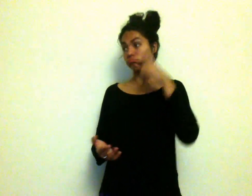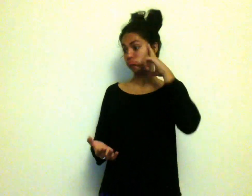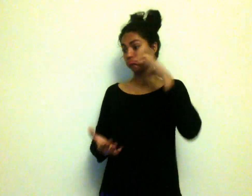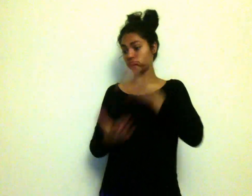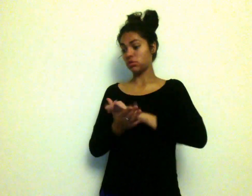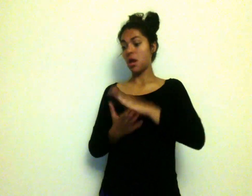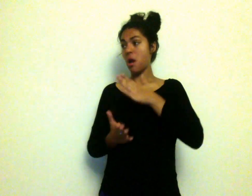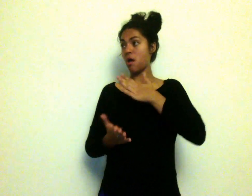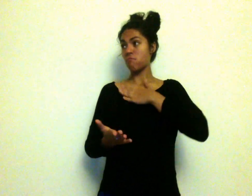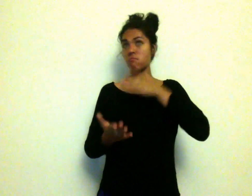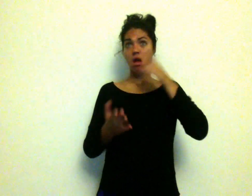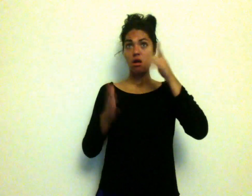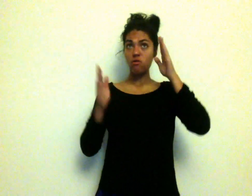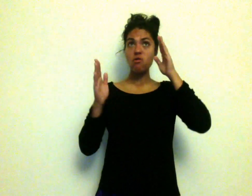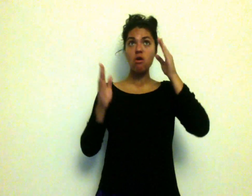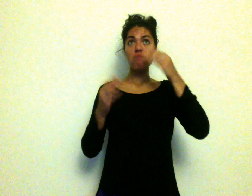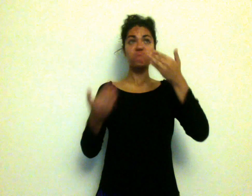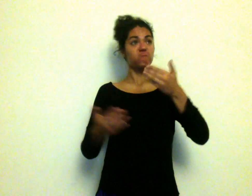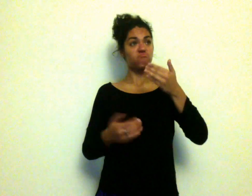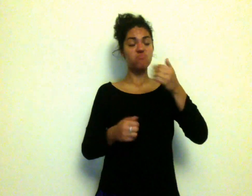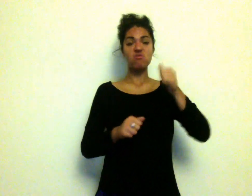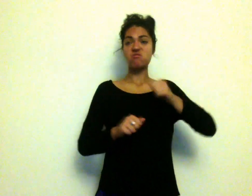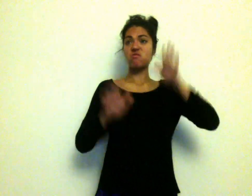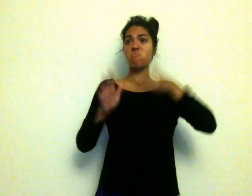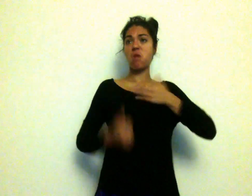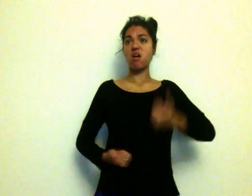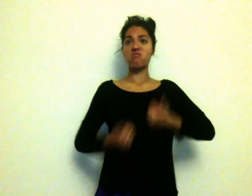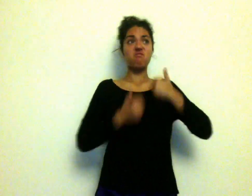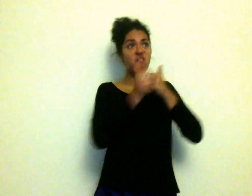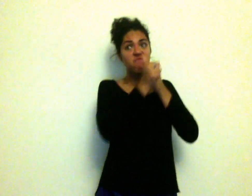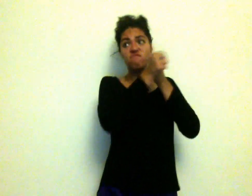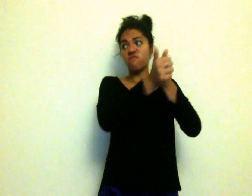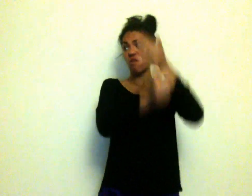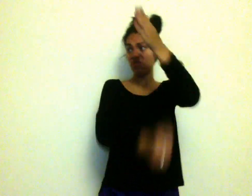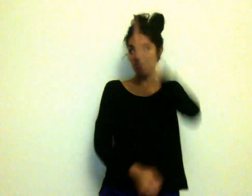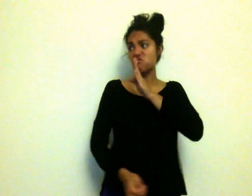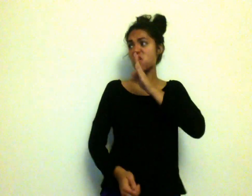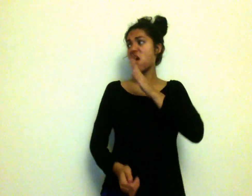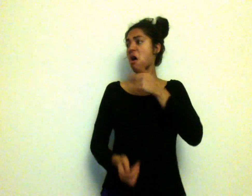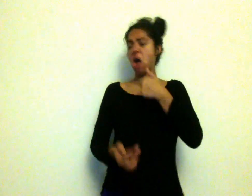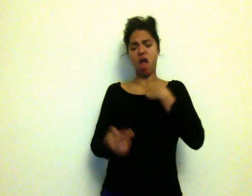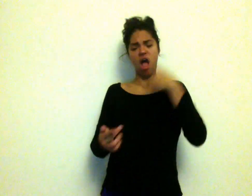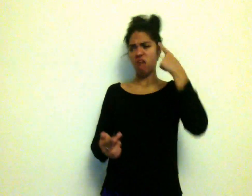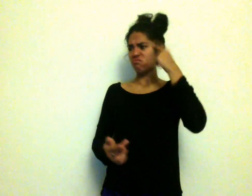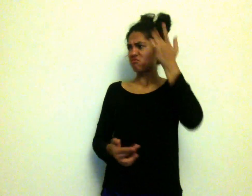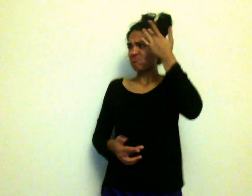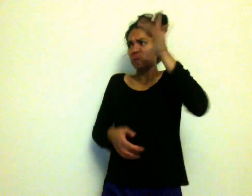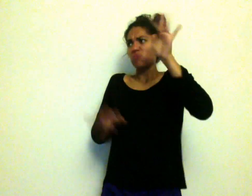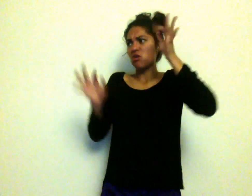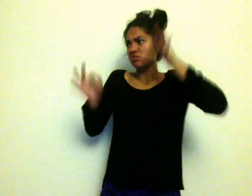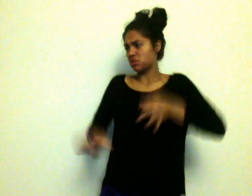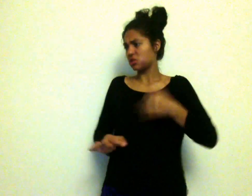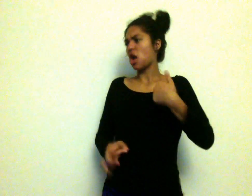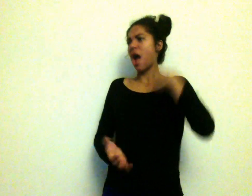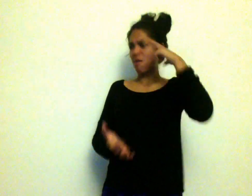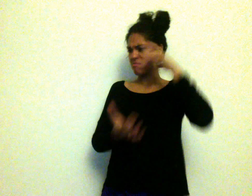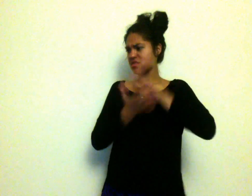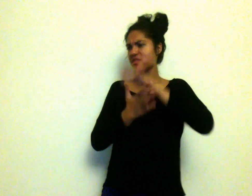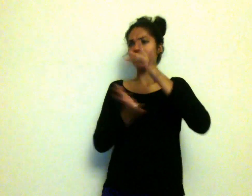an intelligent one. I believe the Bible to be the Word of God. I believe Christ is the person I was really looking for. But I have really had an